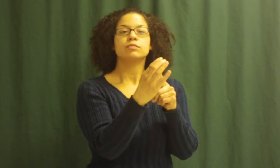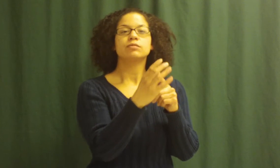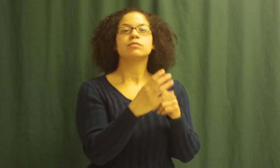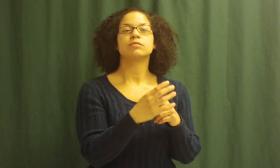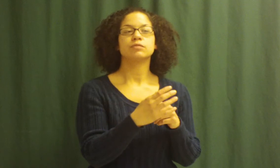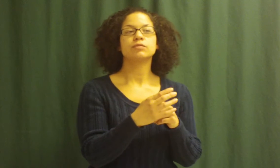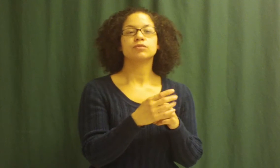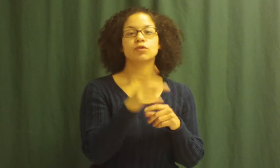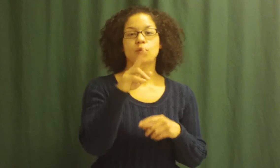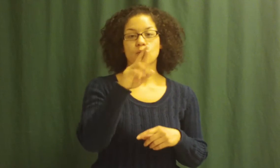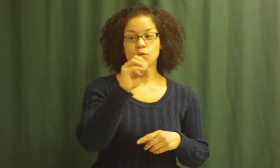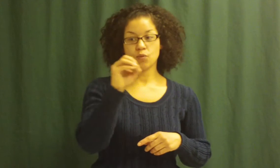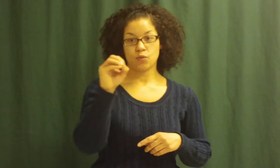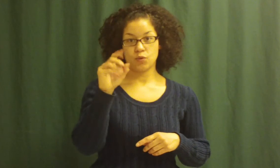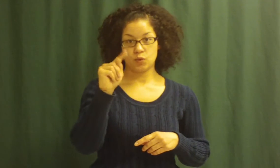biological or